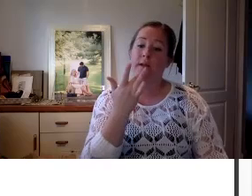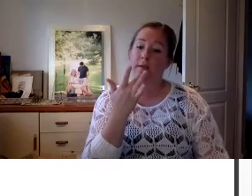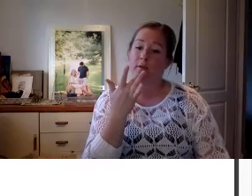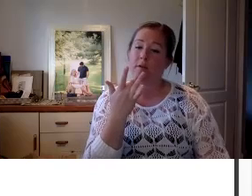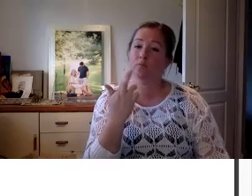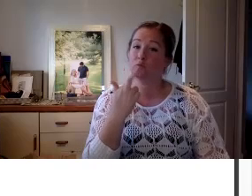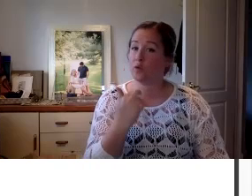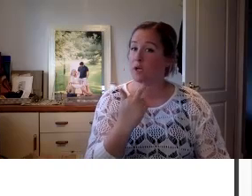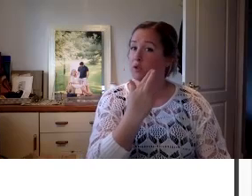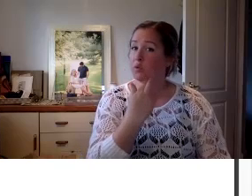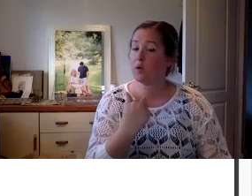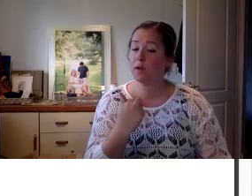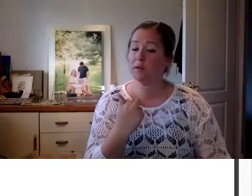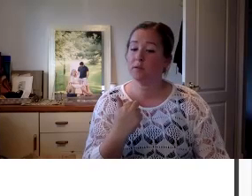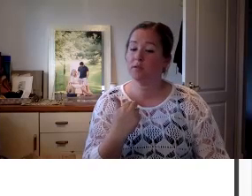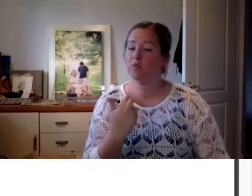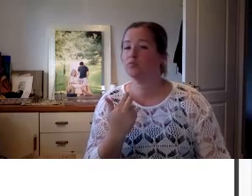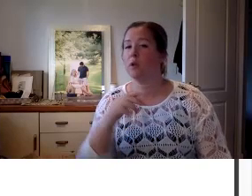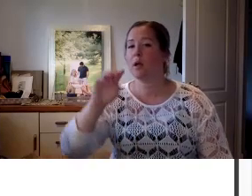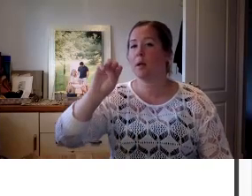My favorite restaurant,